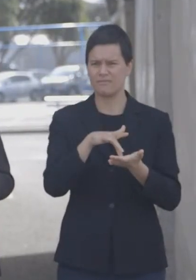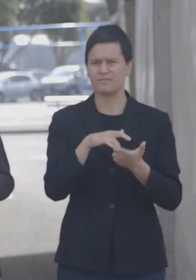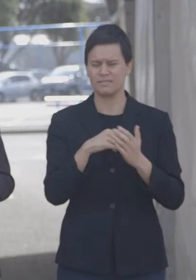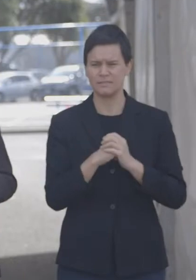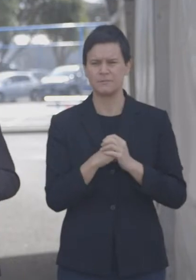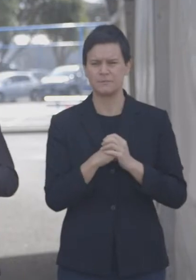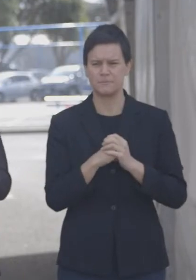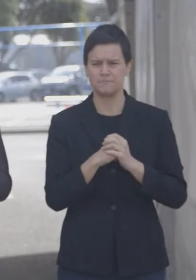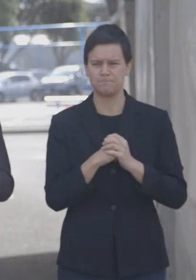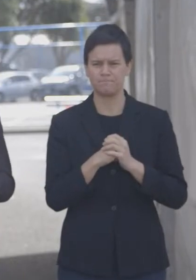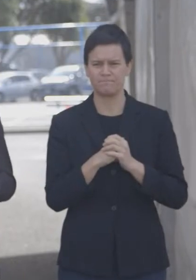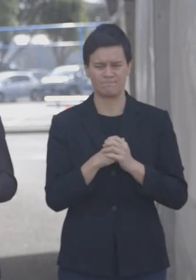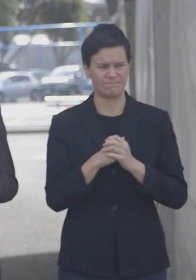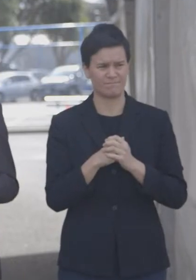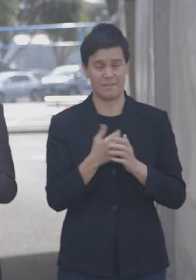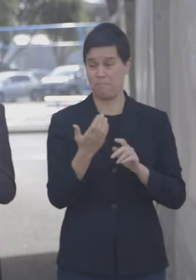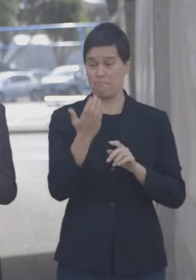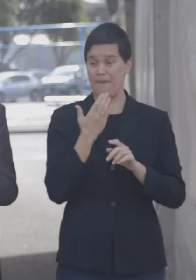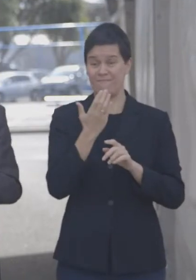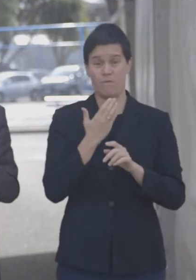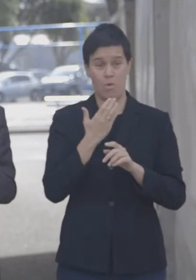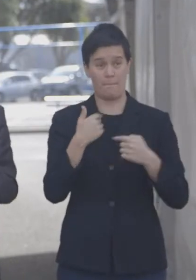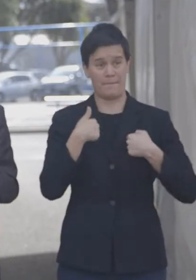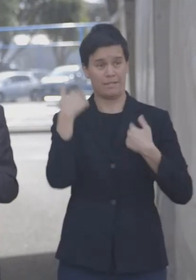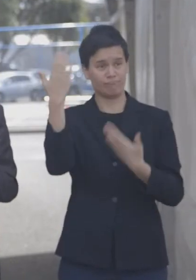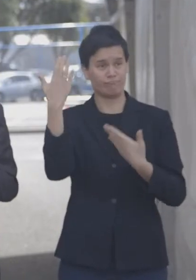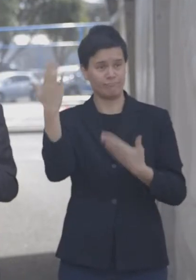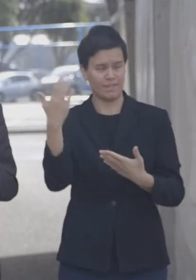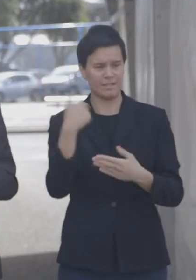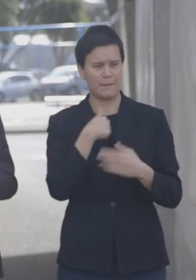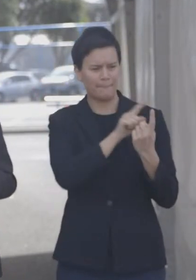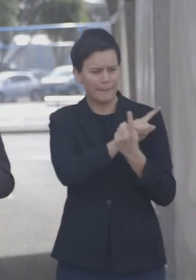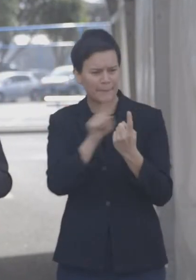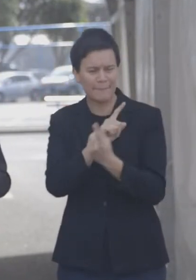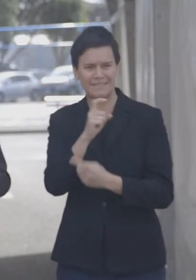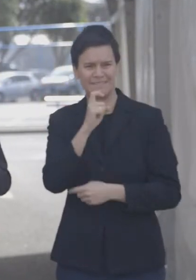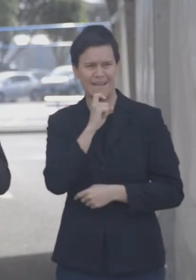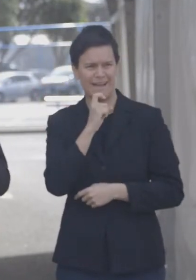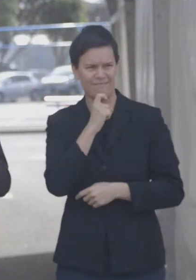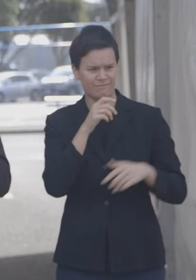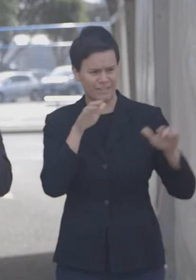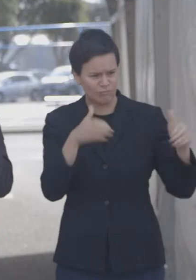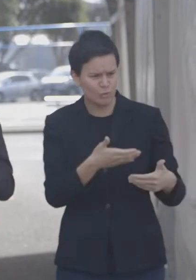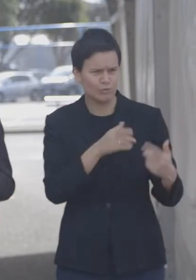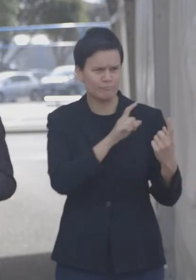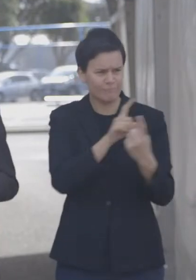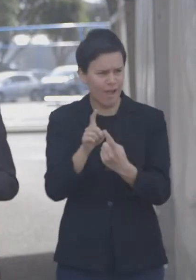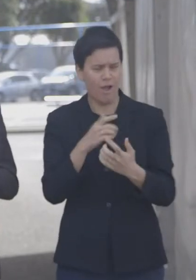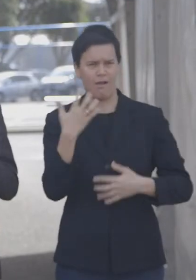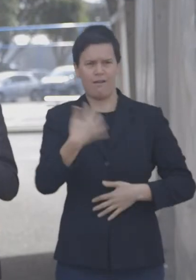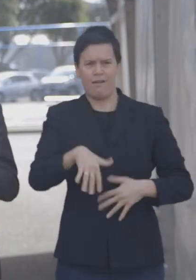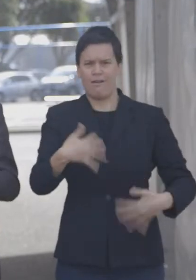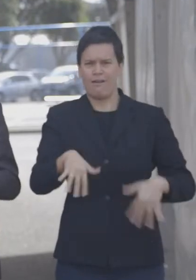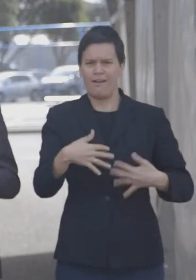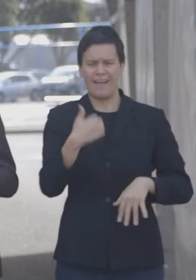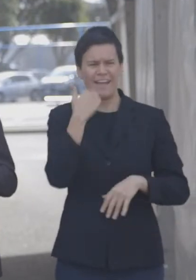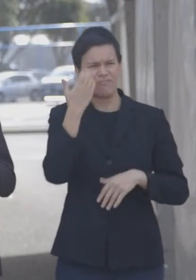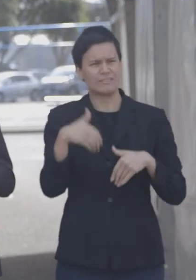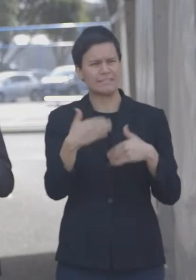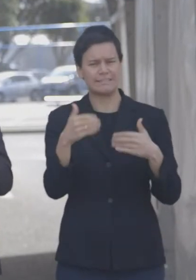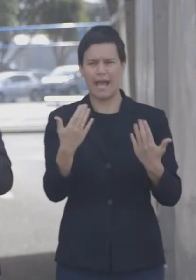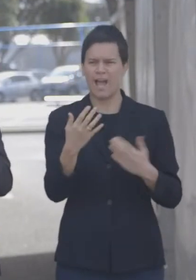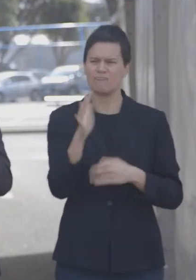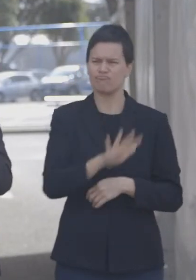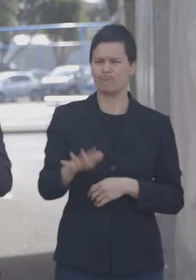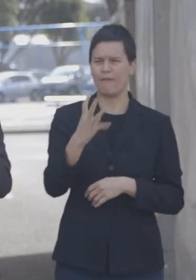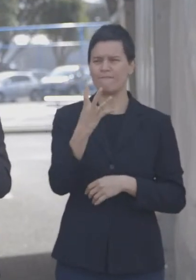getting to know here, who've been working right through the pandemic, swabbing up to 40 people a day in the centre here, really contributing to